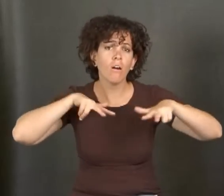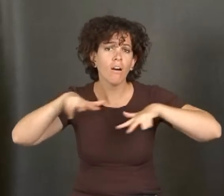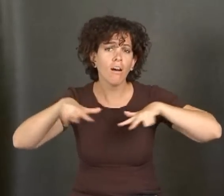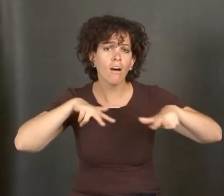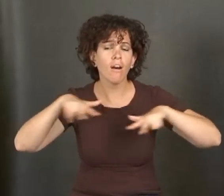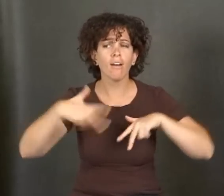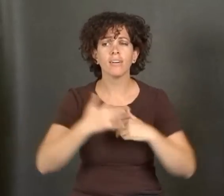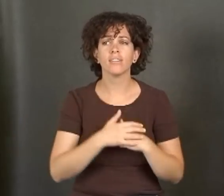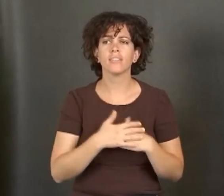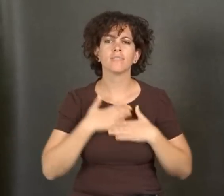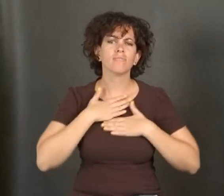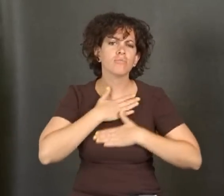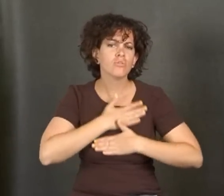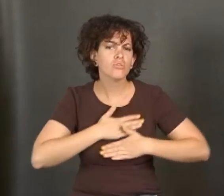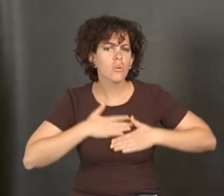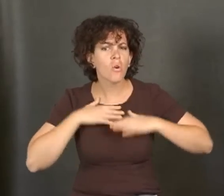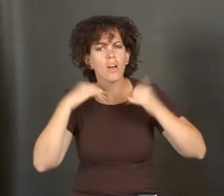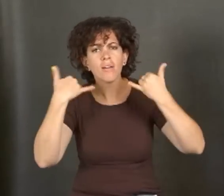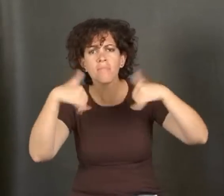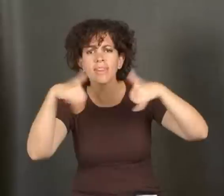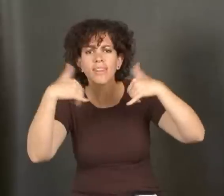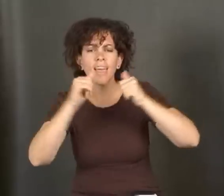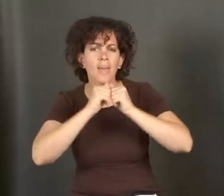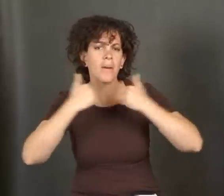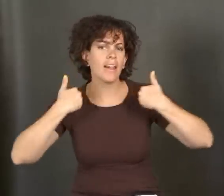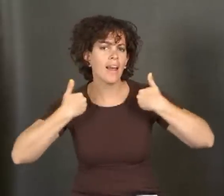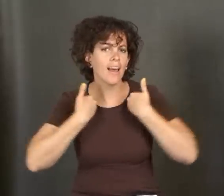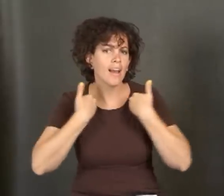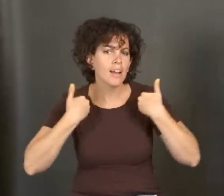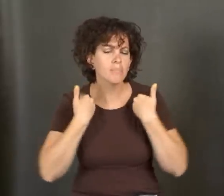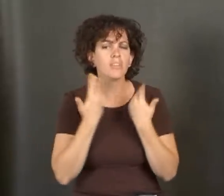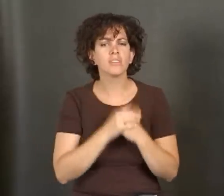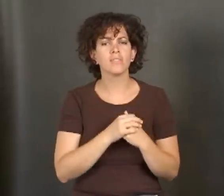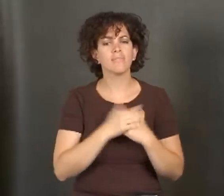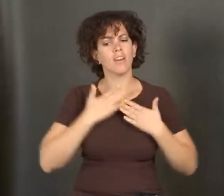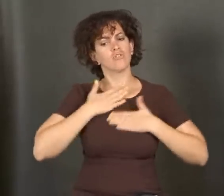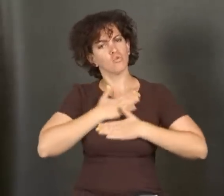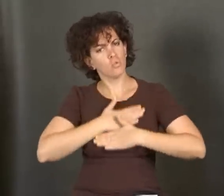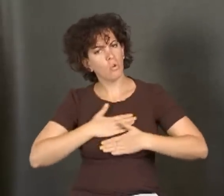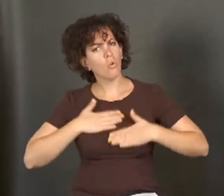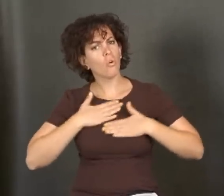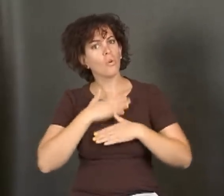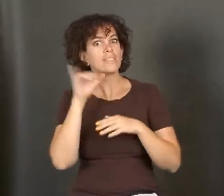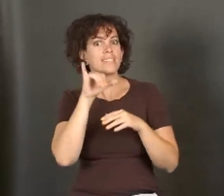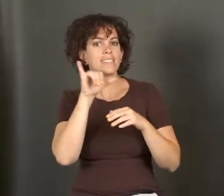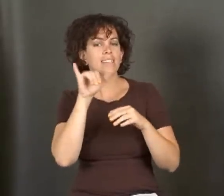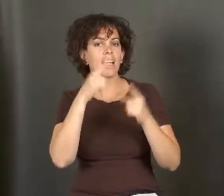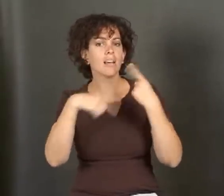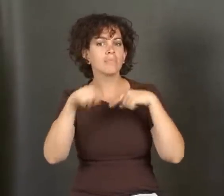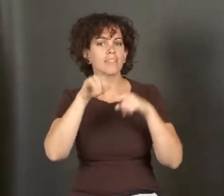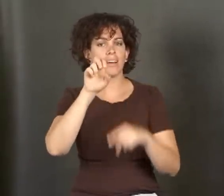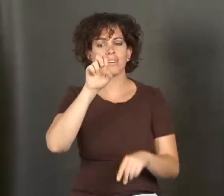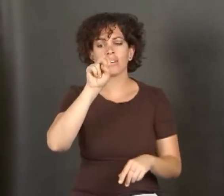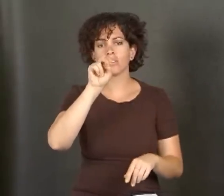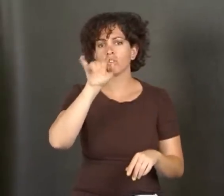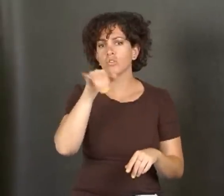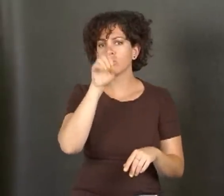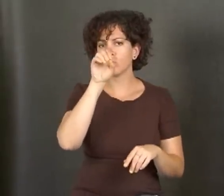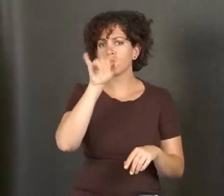I enjoy walking, I enjoy playing with animals." So you'll use that sign